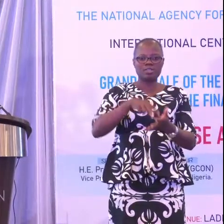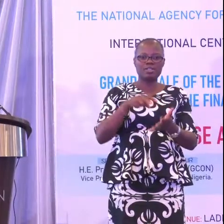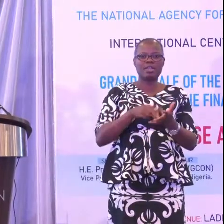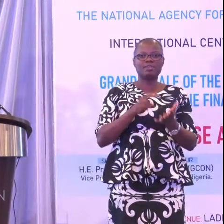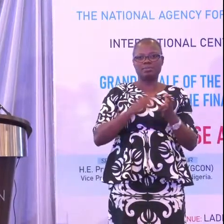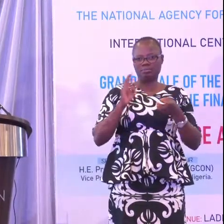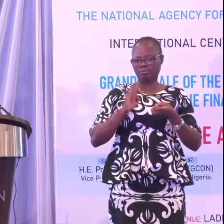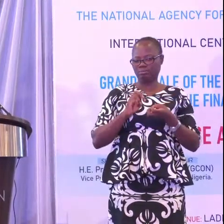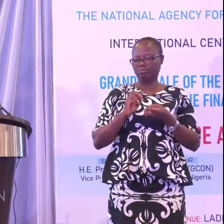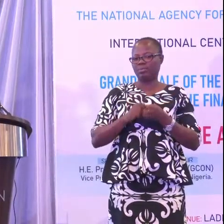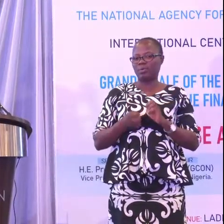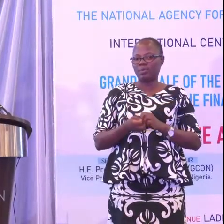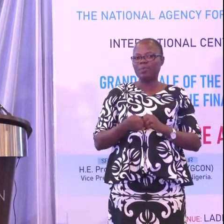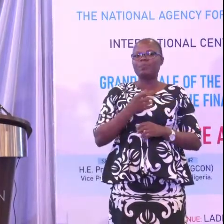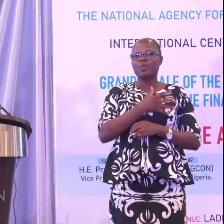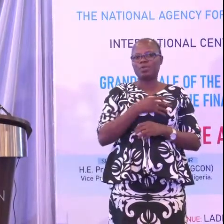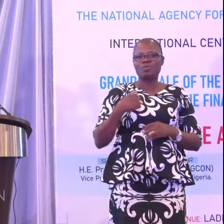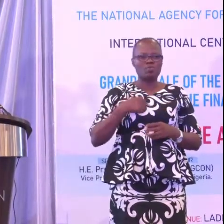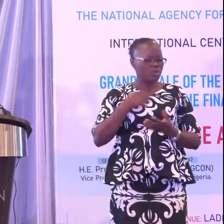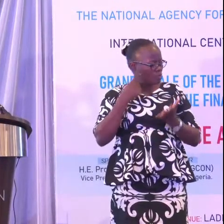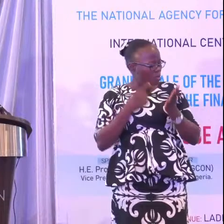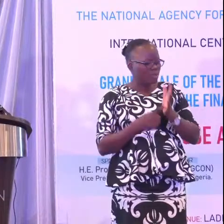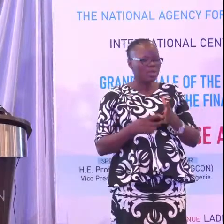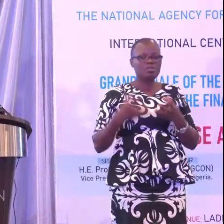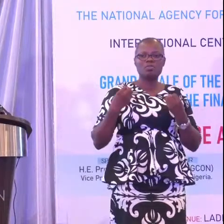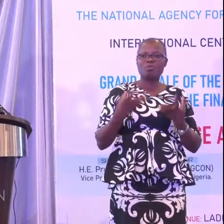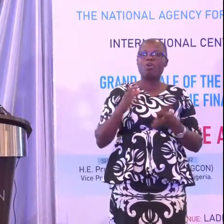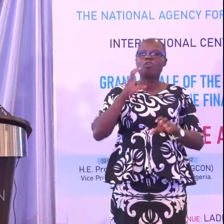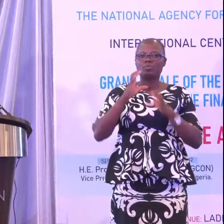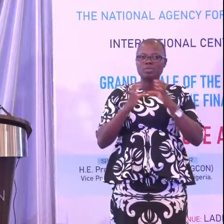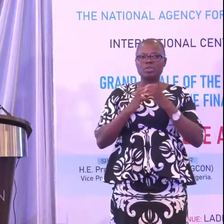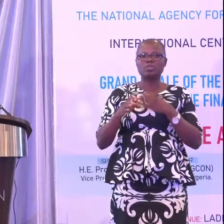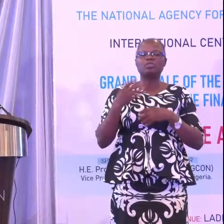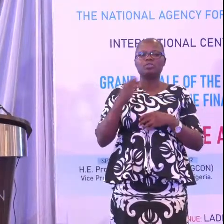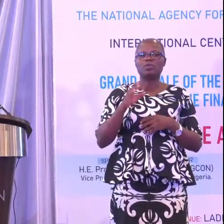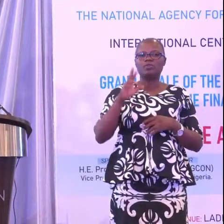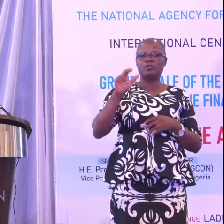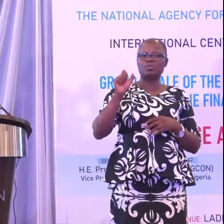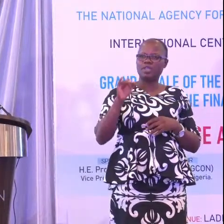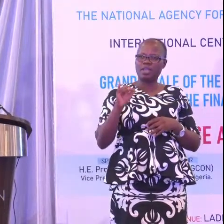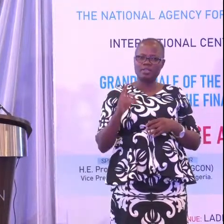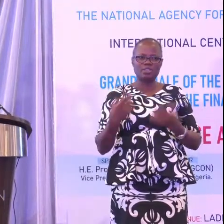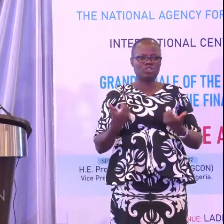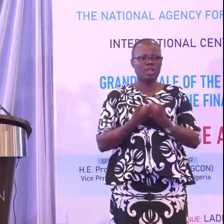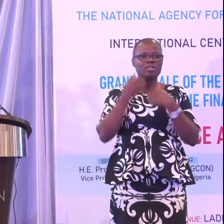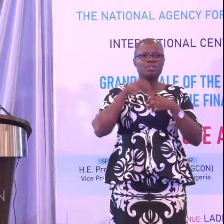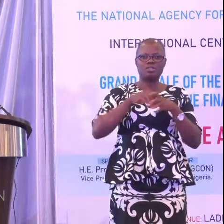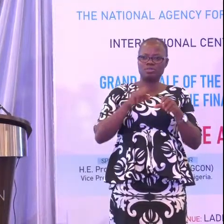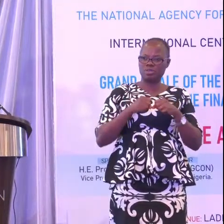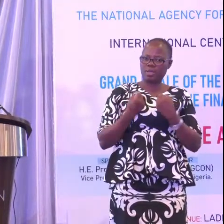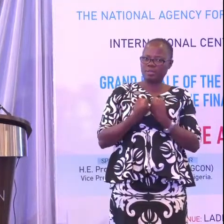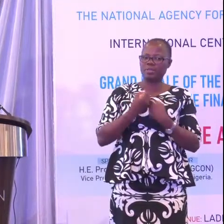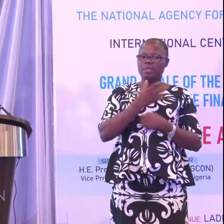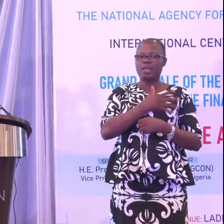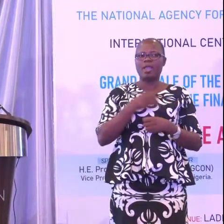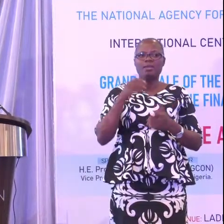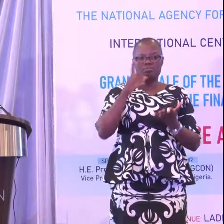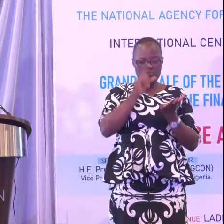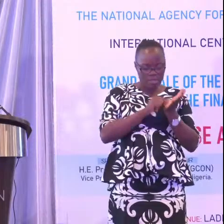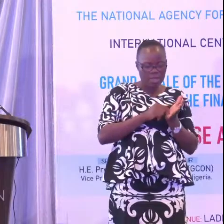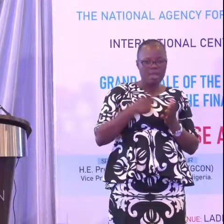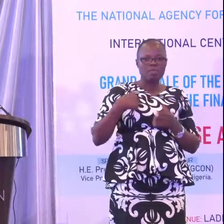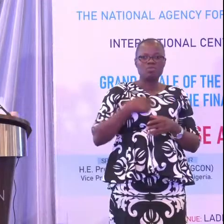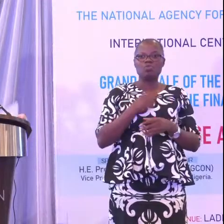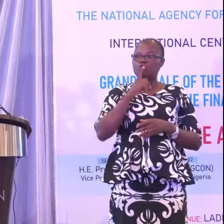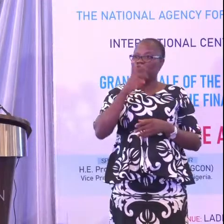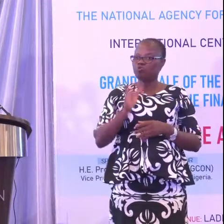issues. We've witnessed more community engagement regarding these challenges among civil society, law enforcement, and the media, which truly